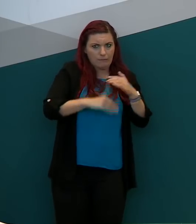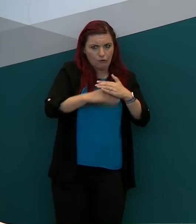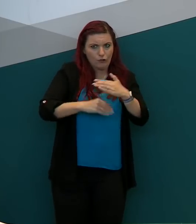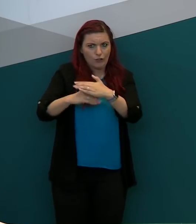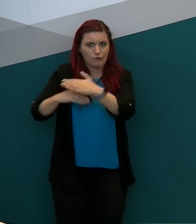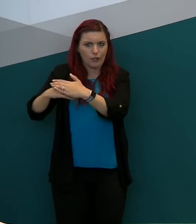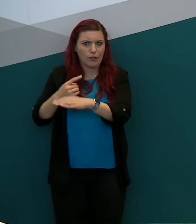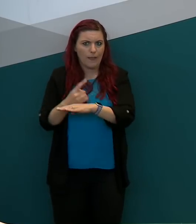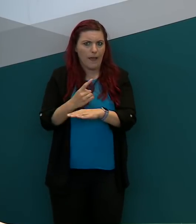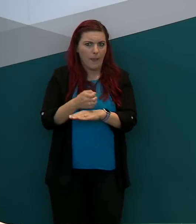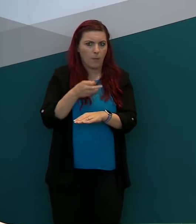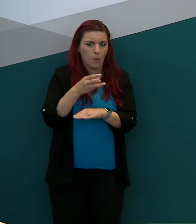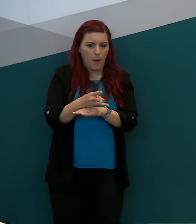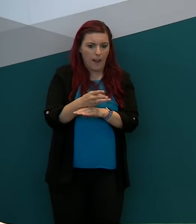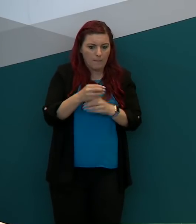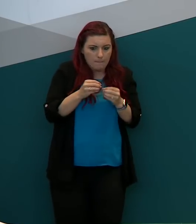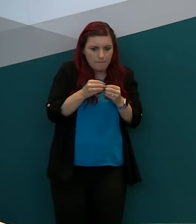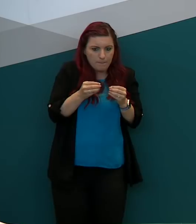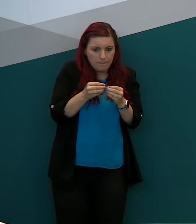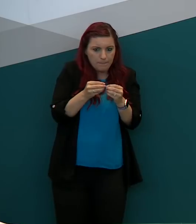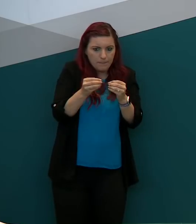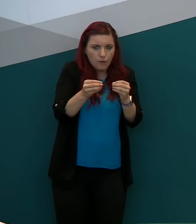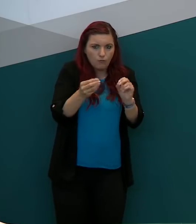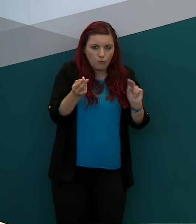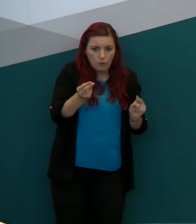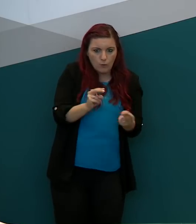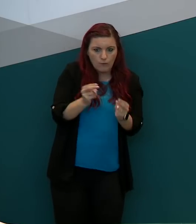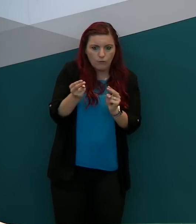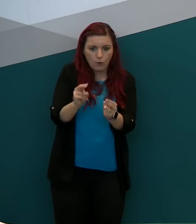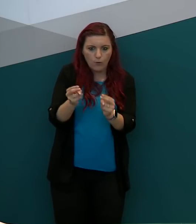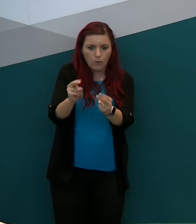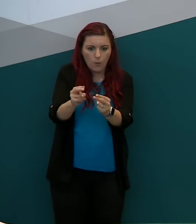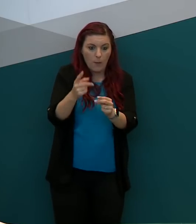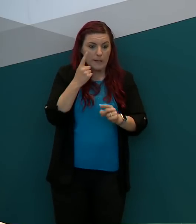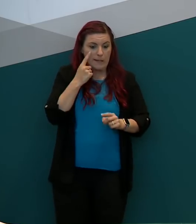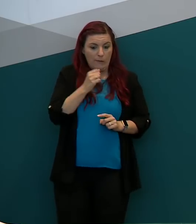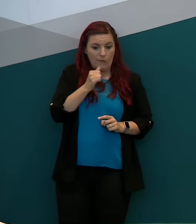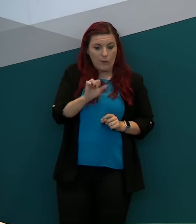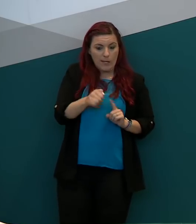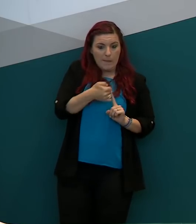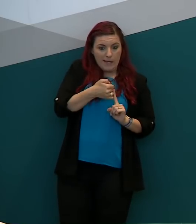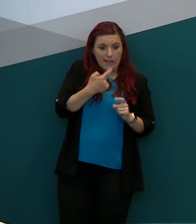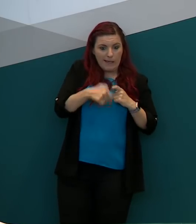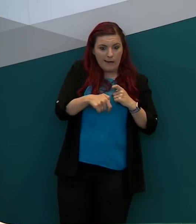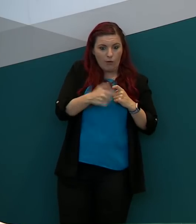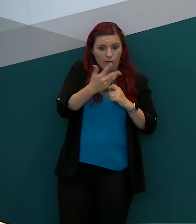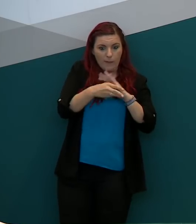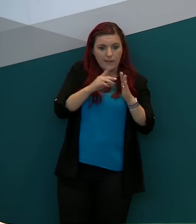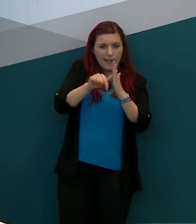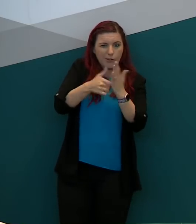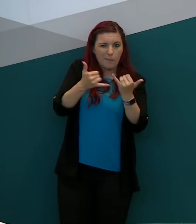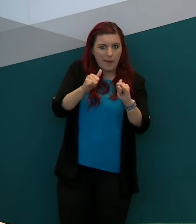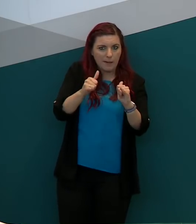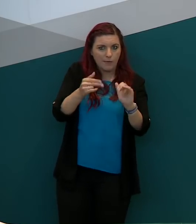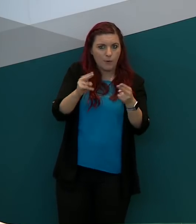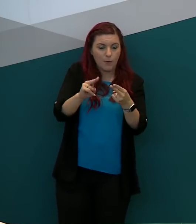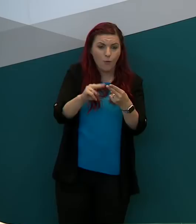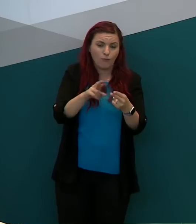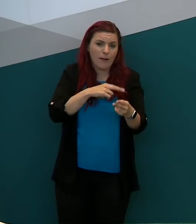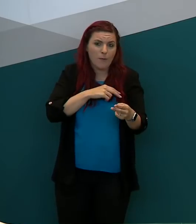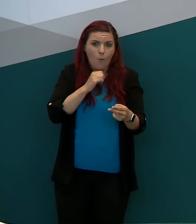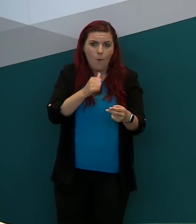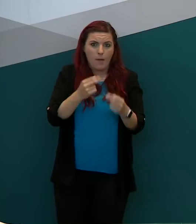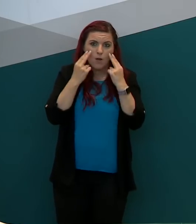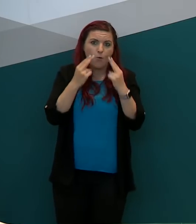we'll be seeking to ease on a gradual basis as we observe the impact of that. So in that sense, it's not going to be a normal summer.